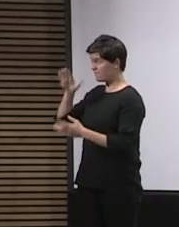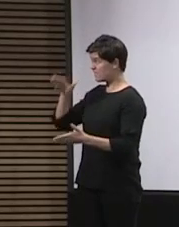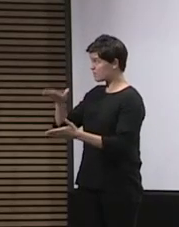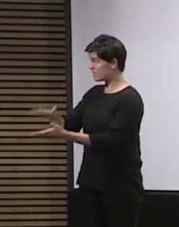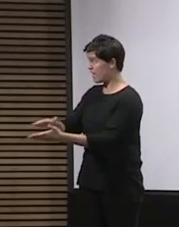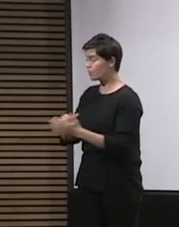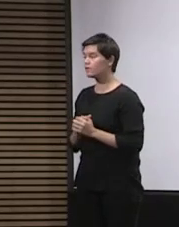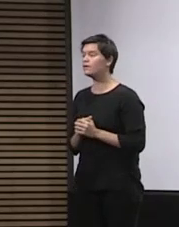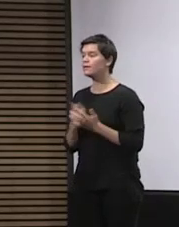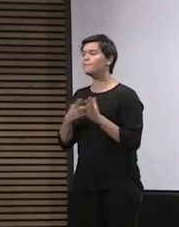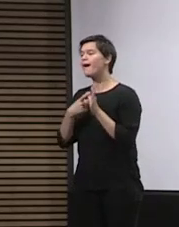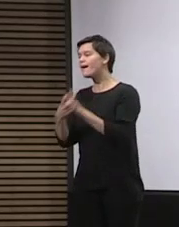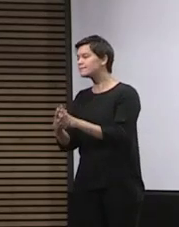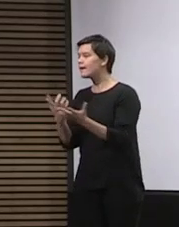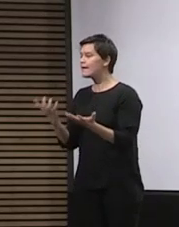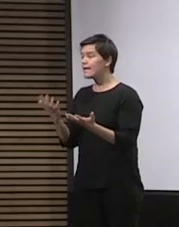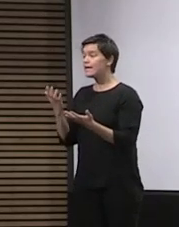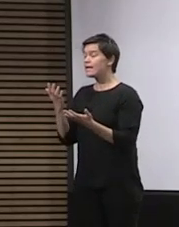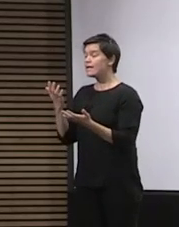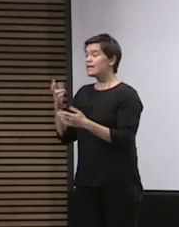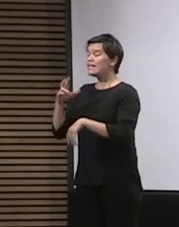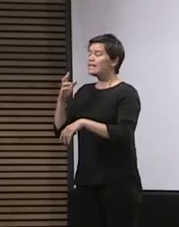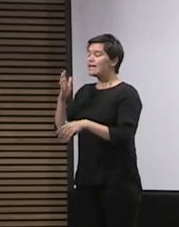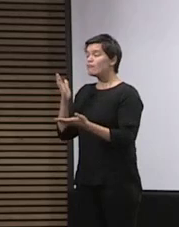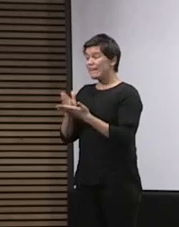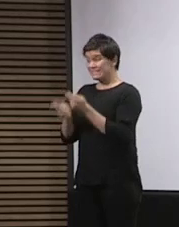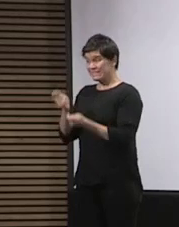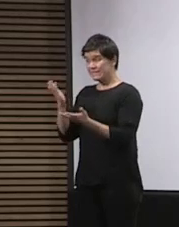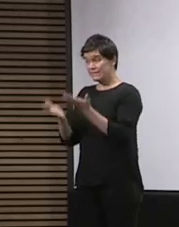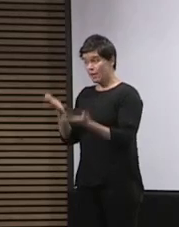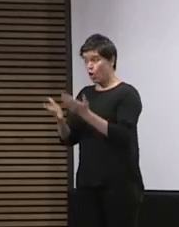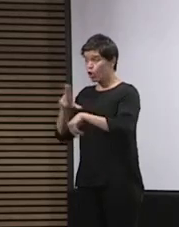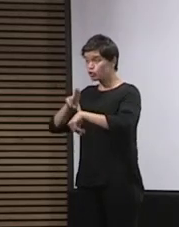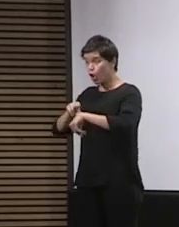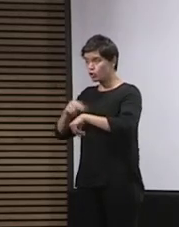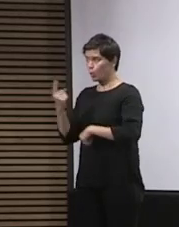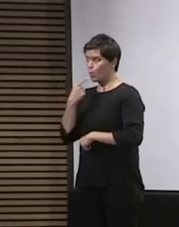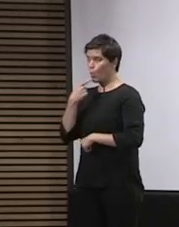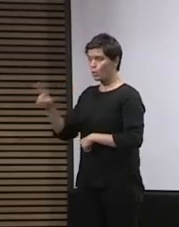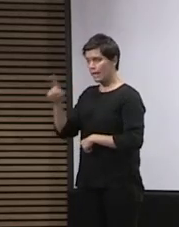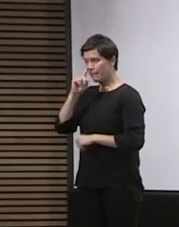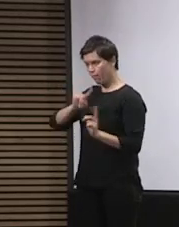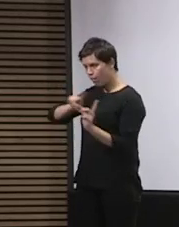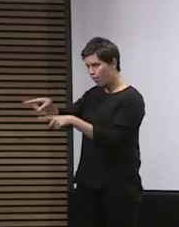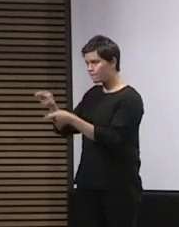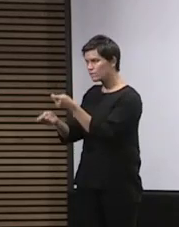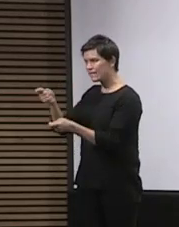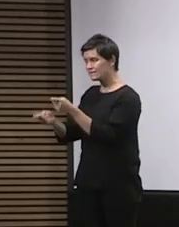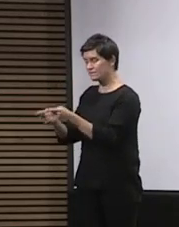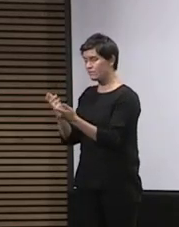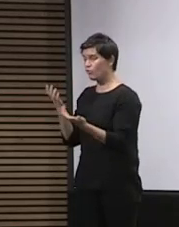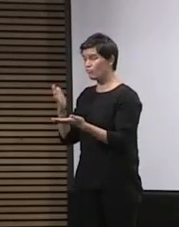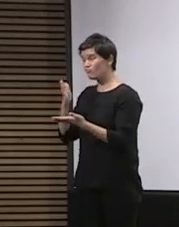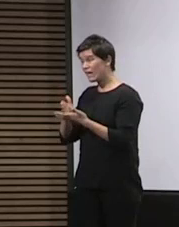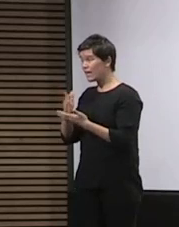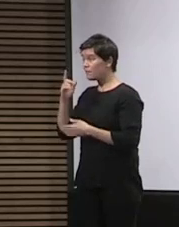and the clinician ordering the testing. So we really don't know whether it's less people